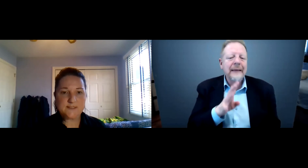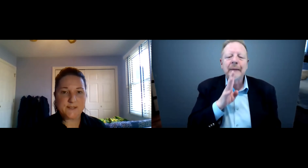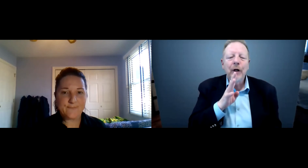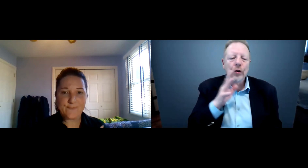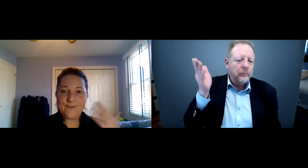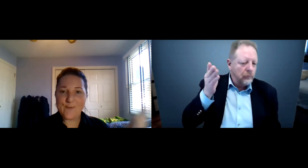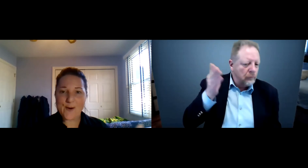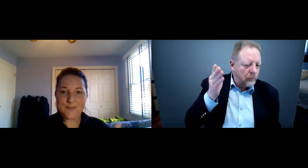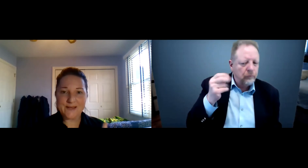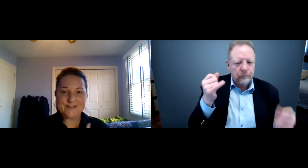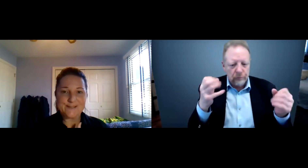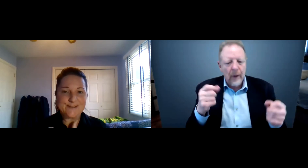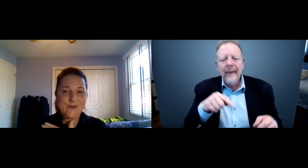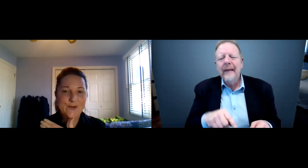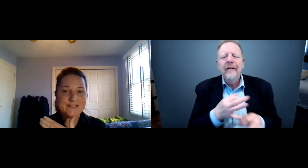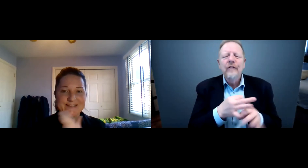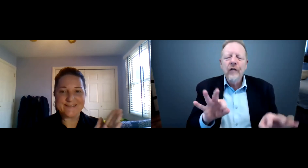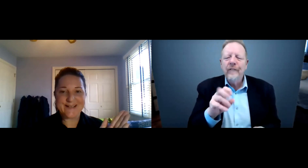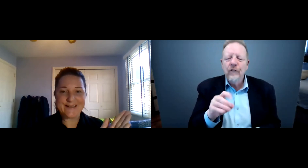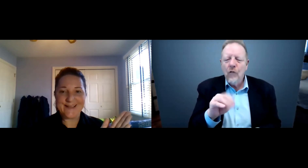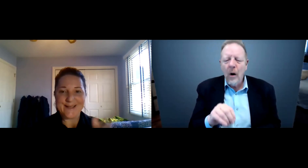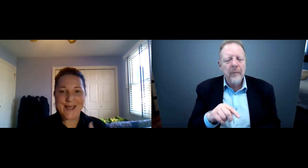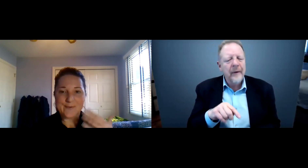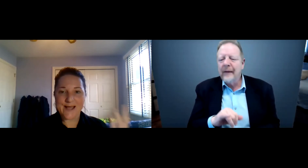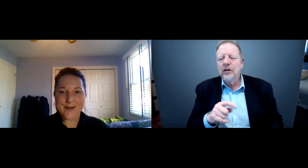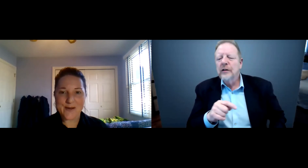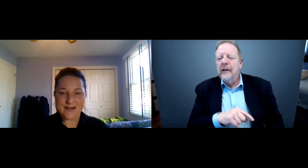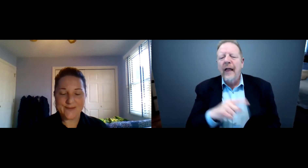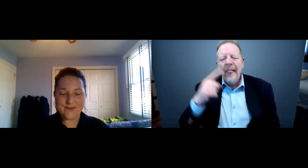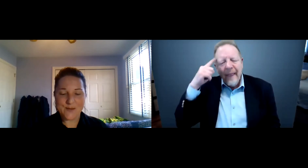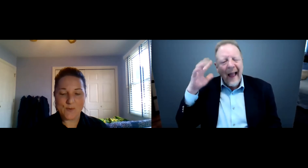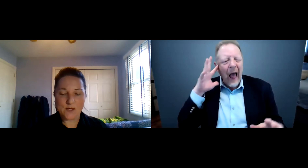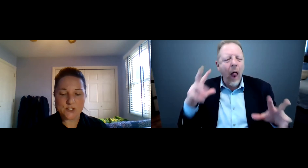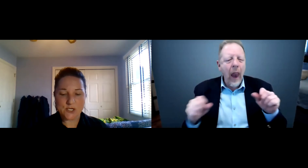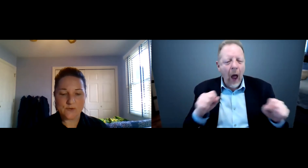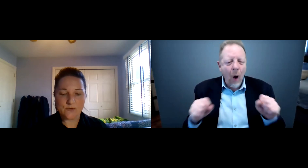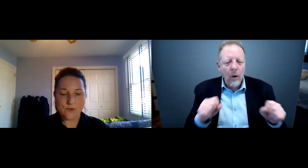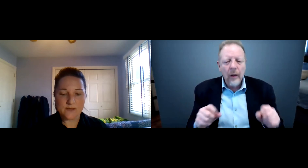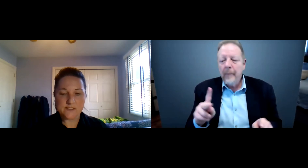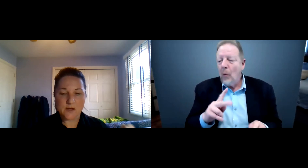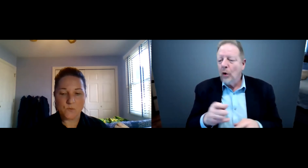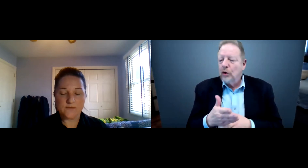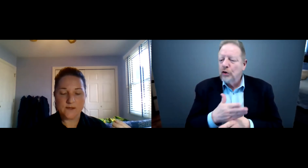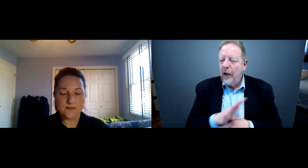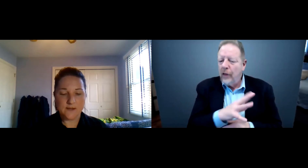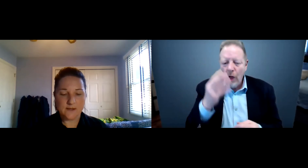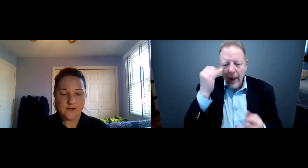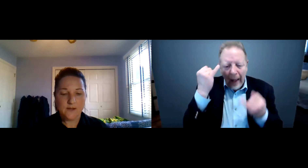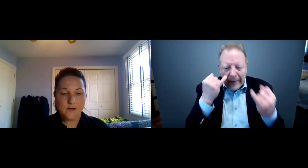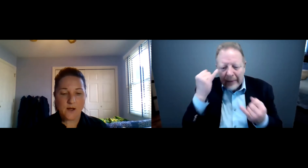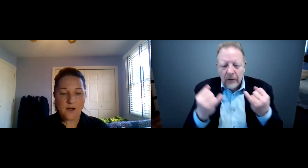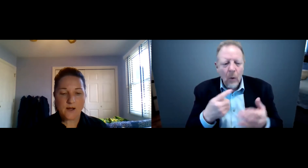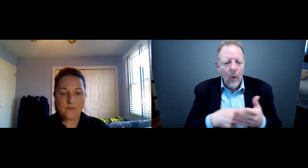So this is a free form, like just this is all it is a thinking out loud kind of thing. If people want to share their thoughts on what they